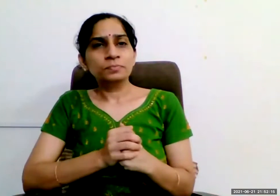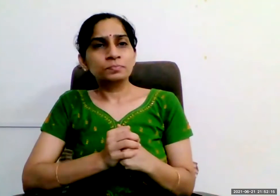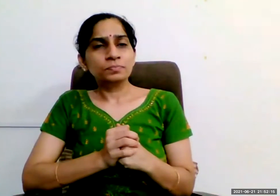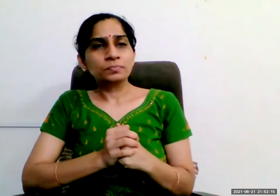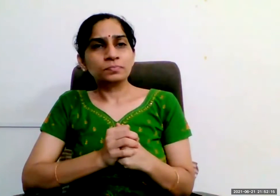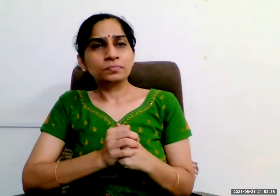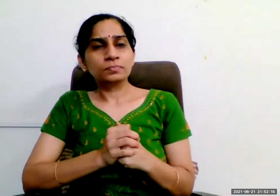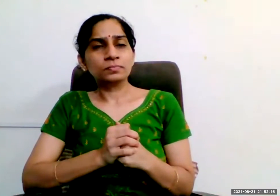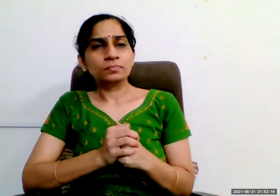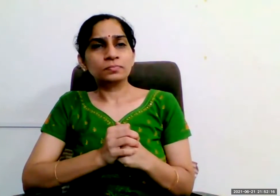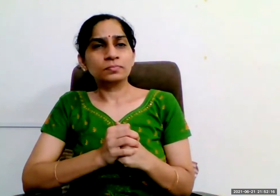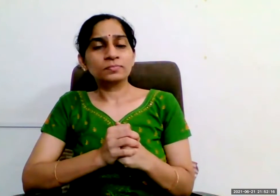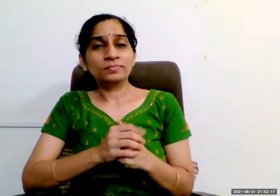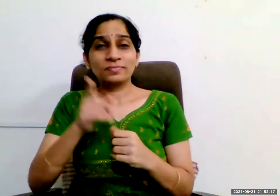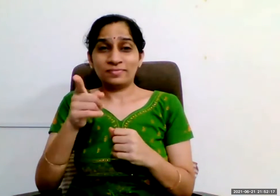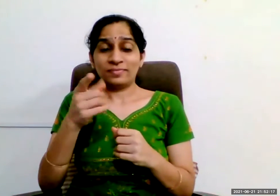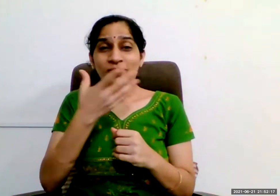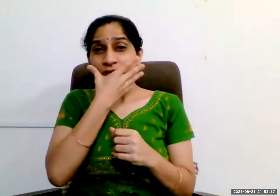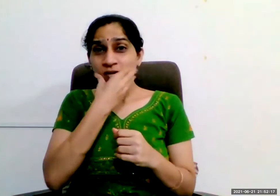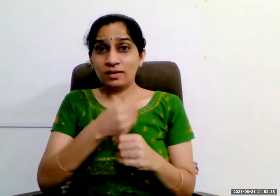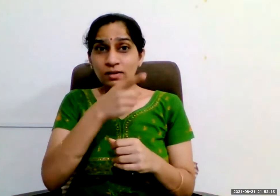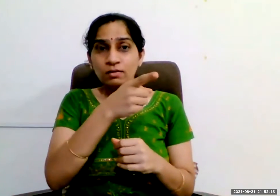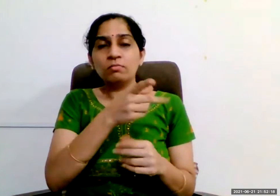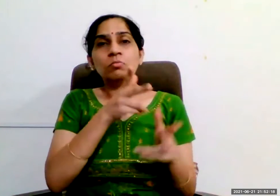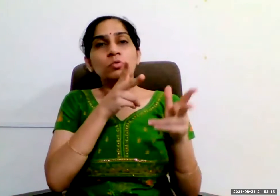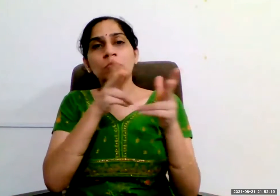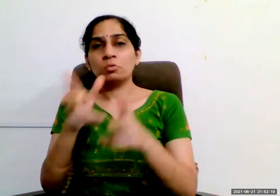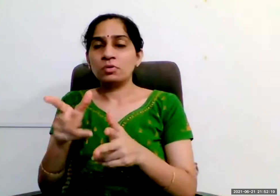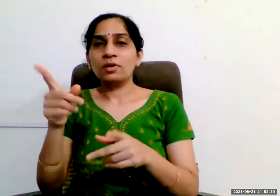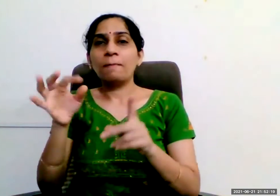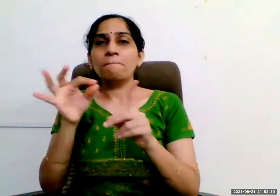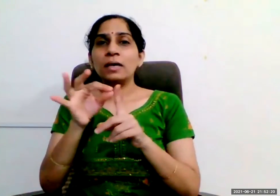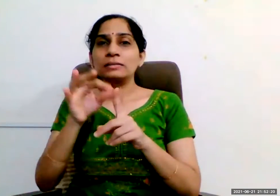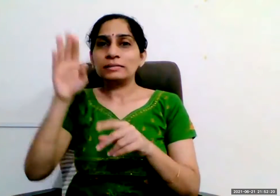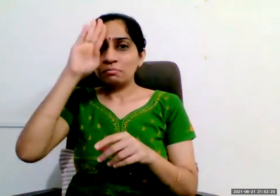And whatever Sukadev Goswami told Parikshit Maharaj is actually Srimad Bhagavatam.